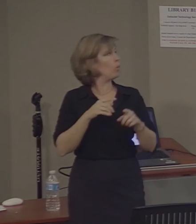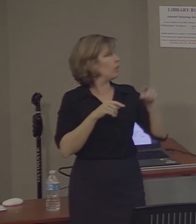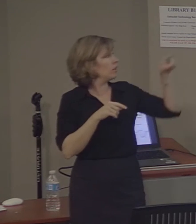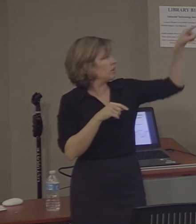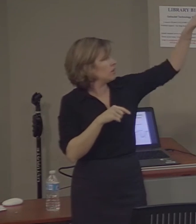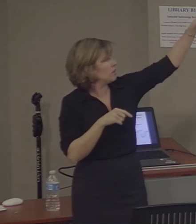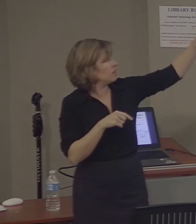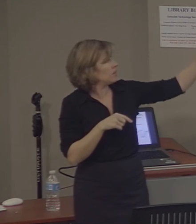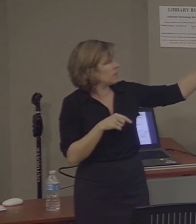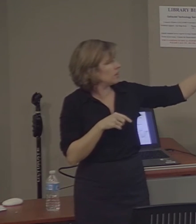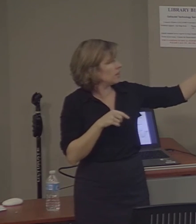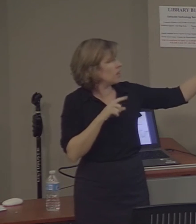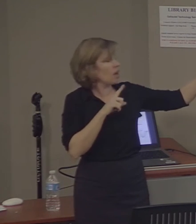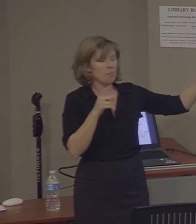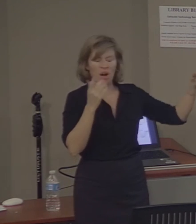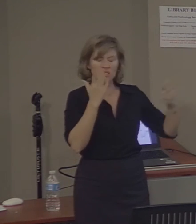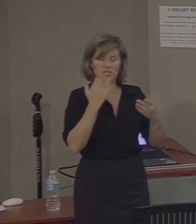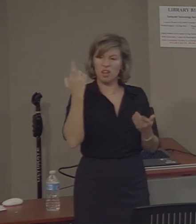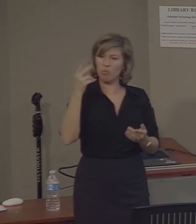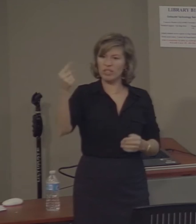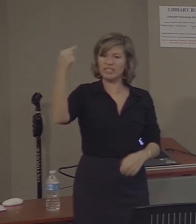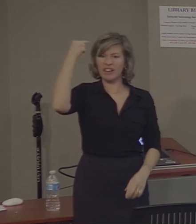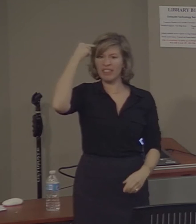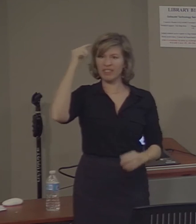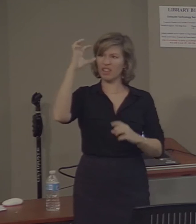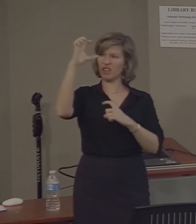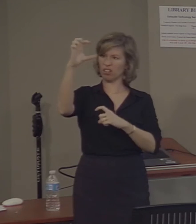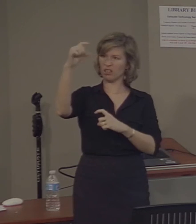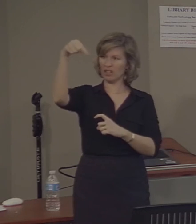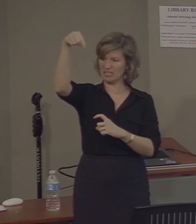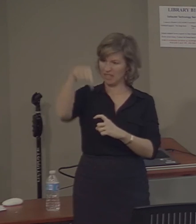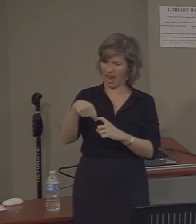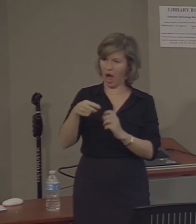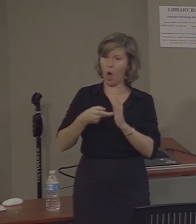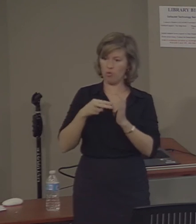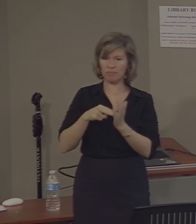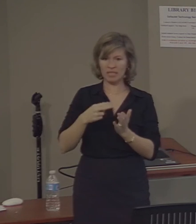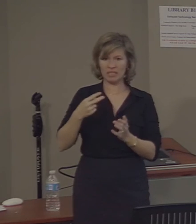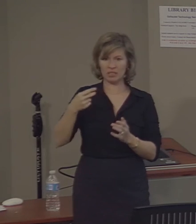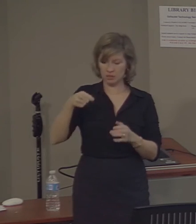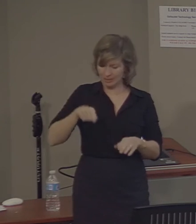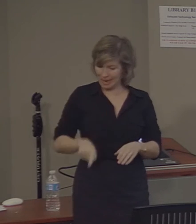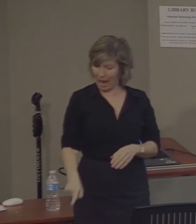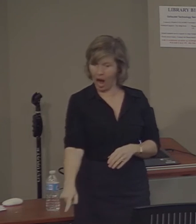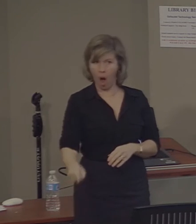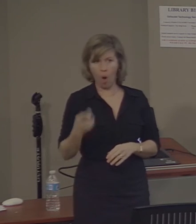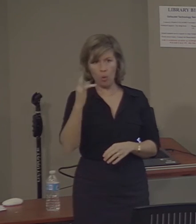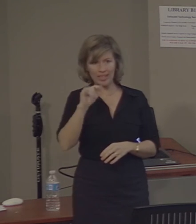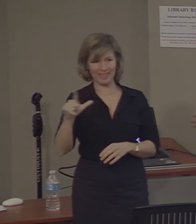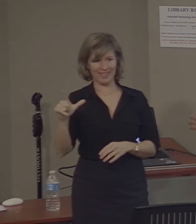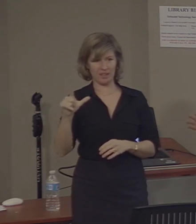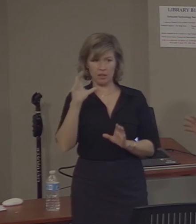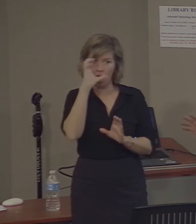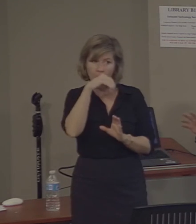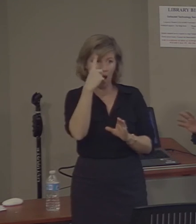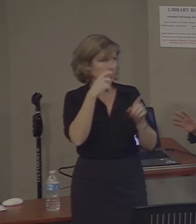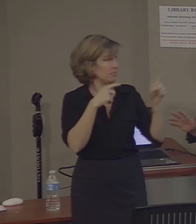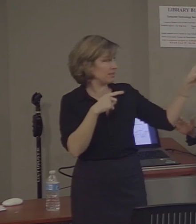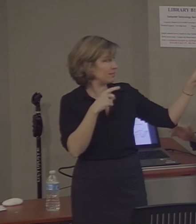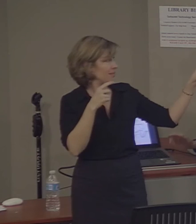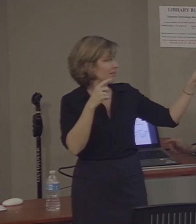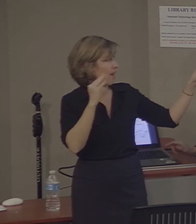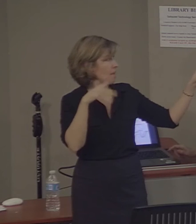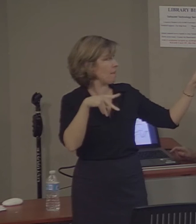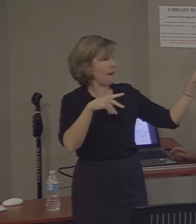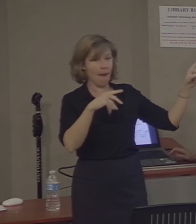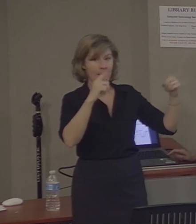crazy. But they weirdly think, well, downhill is down? This is a very weird thing to think about a map, but that is how they think about